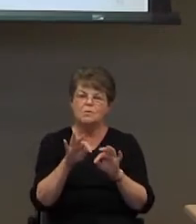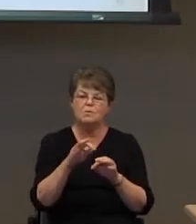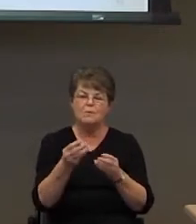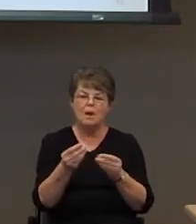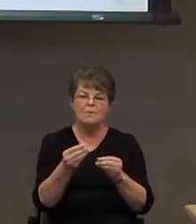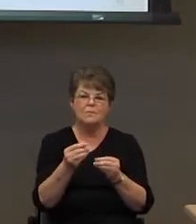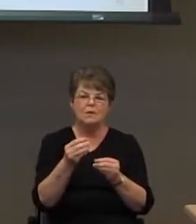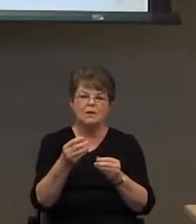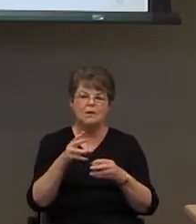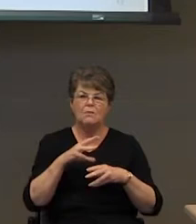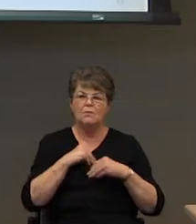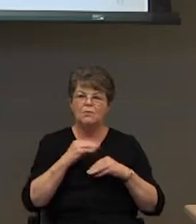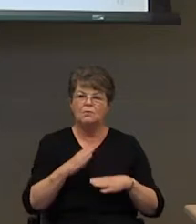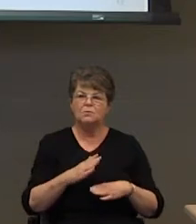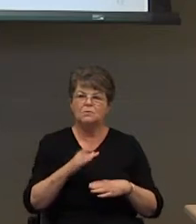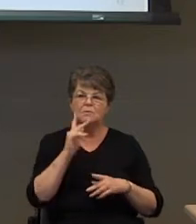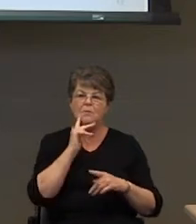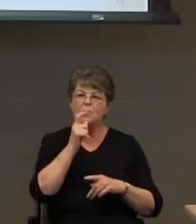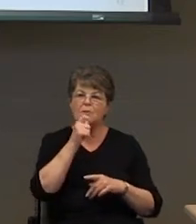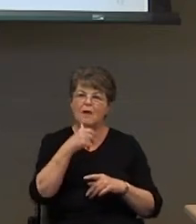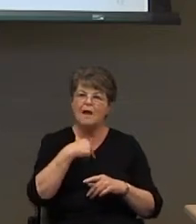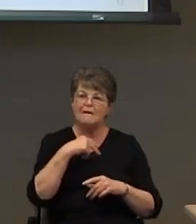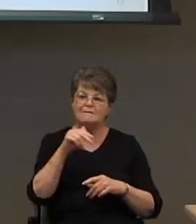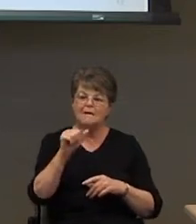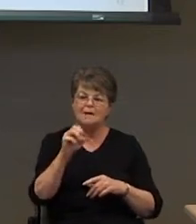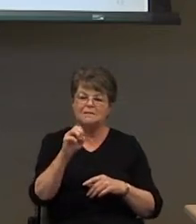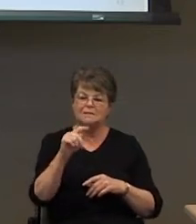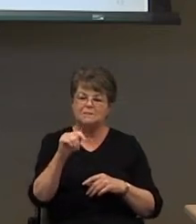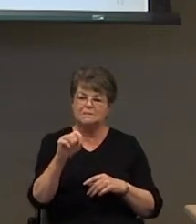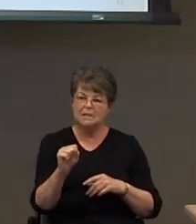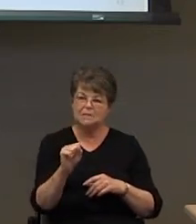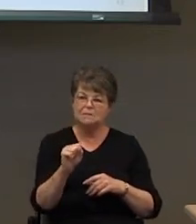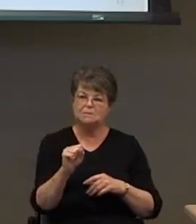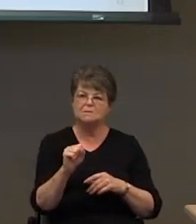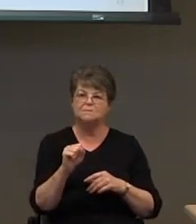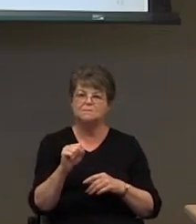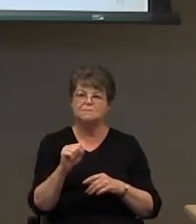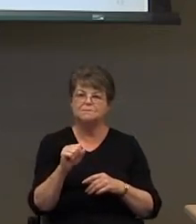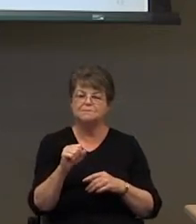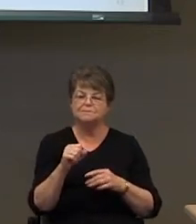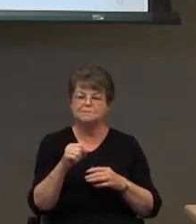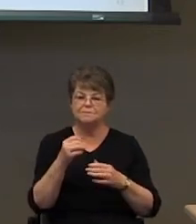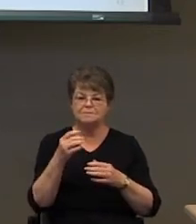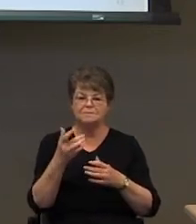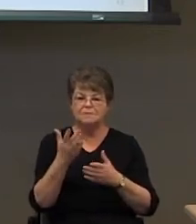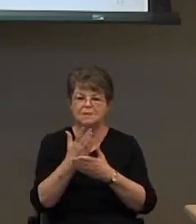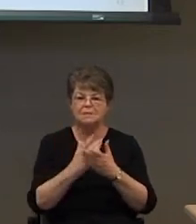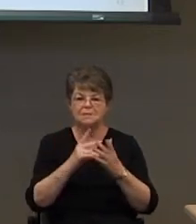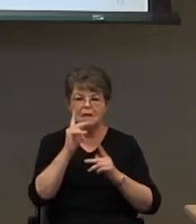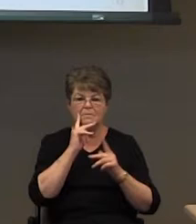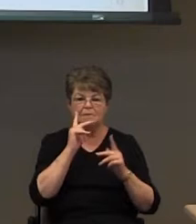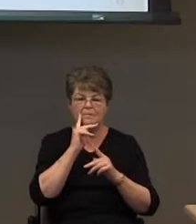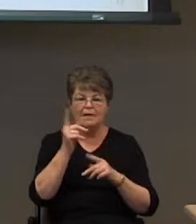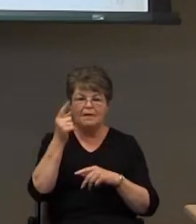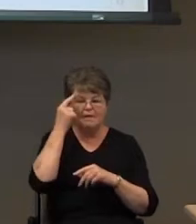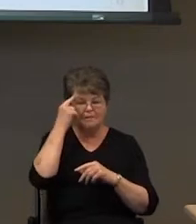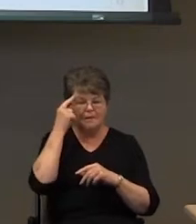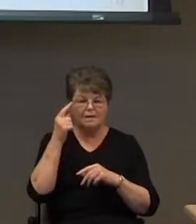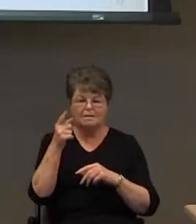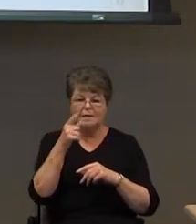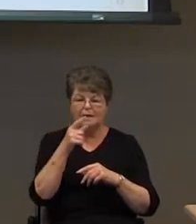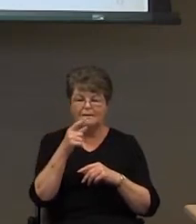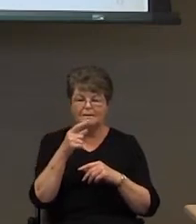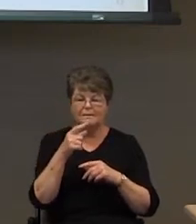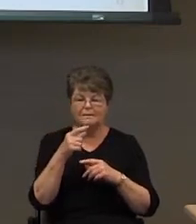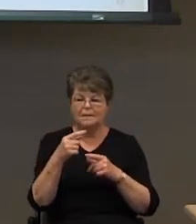we, the folks that have our assets, contrary to some belief in this community, the Industrial Foundation doesn't own everything that is being marketed